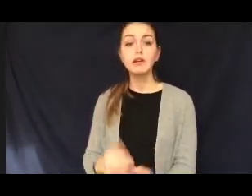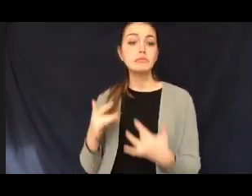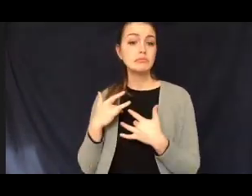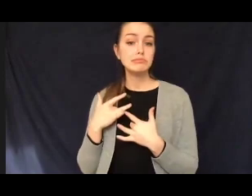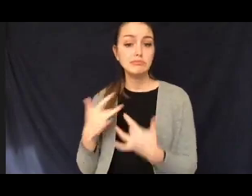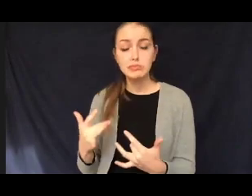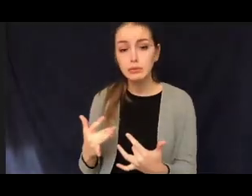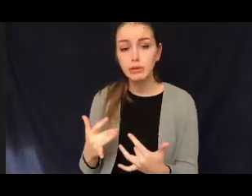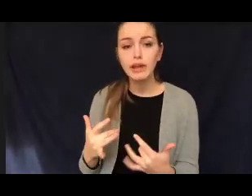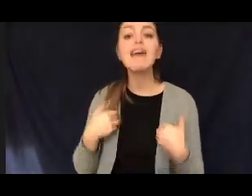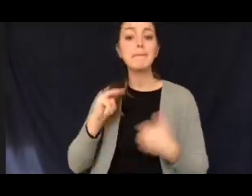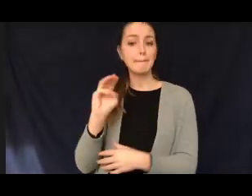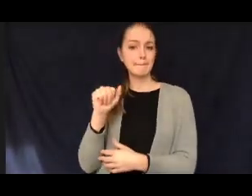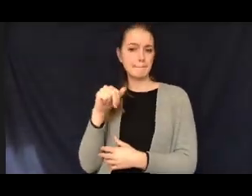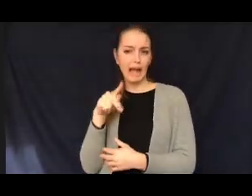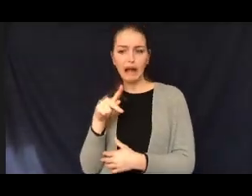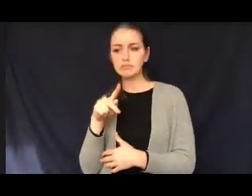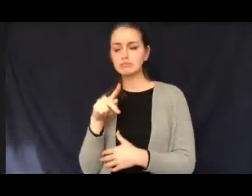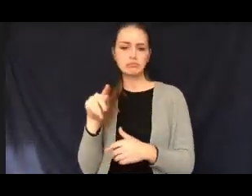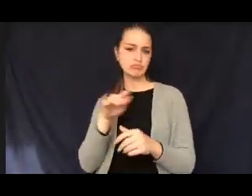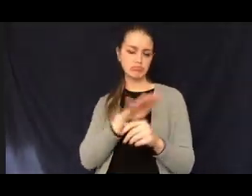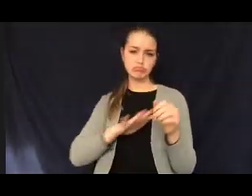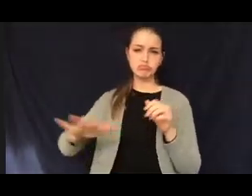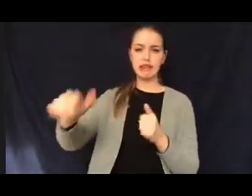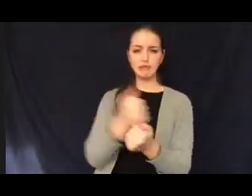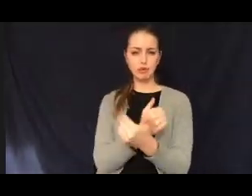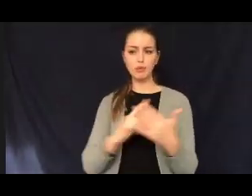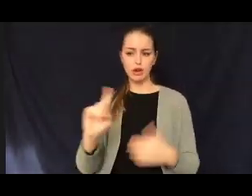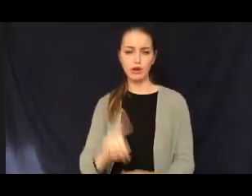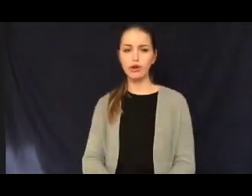all over the place in here. Come on in.